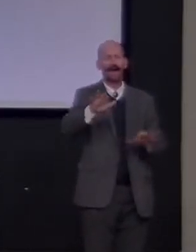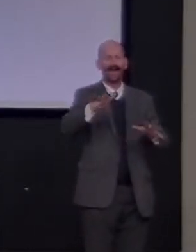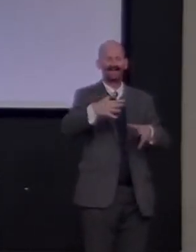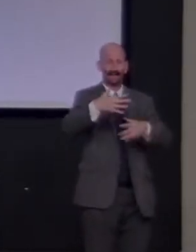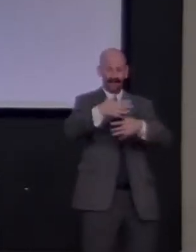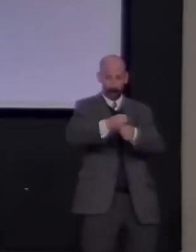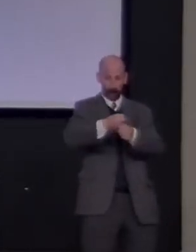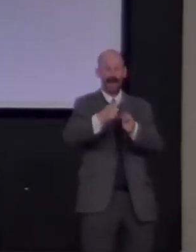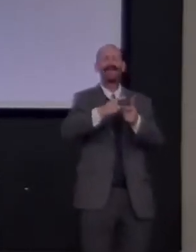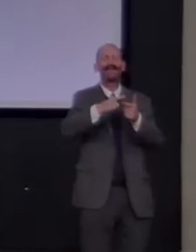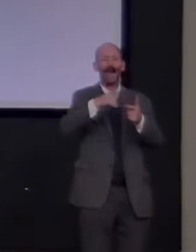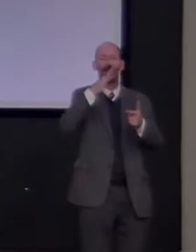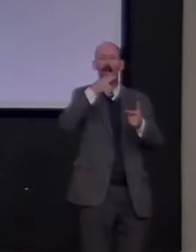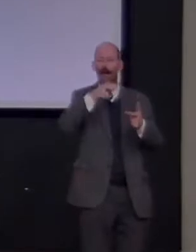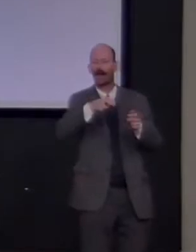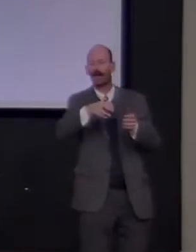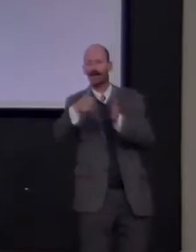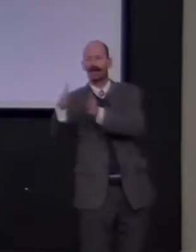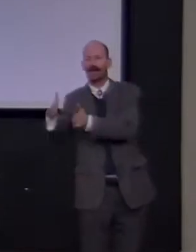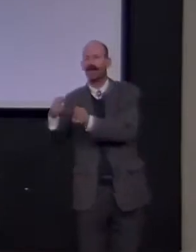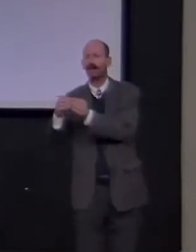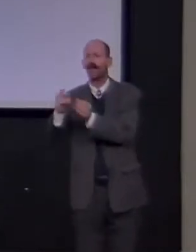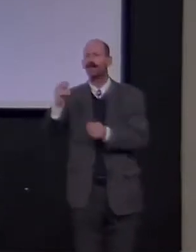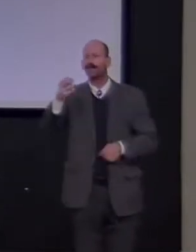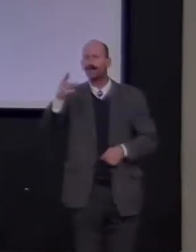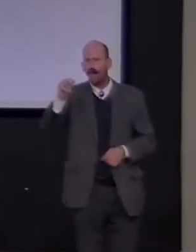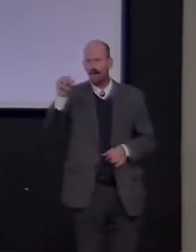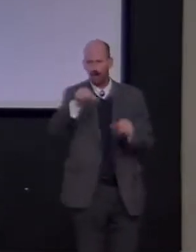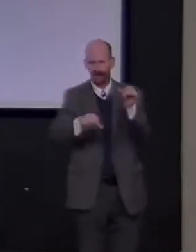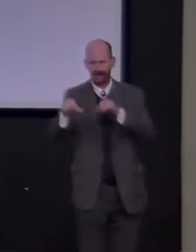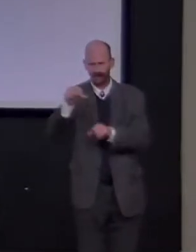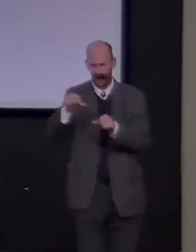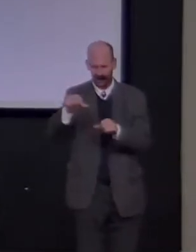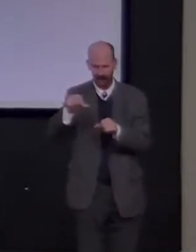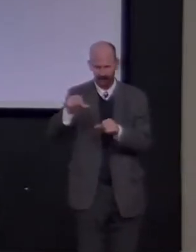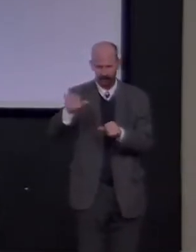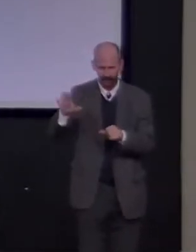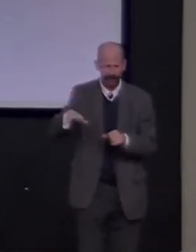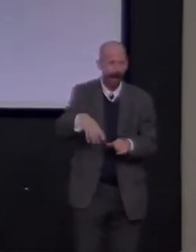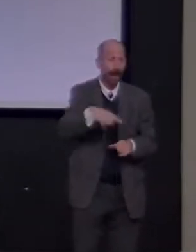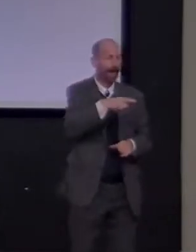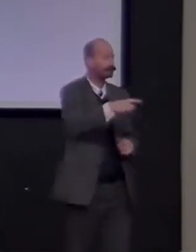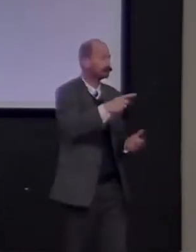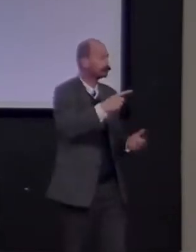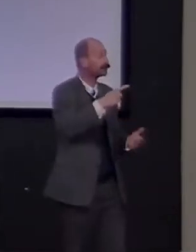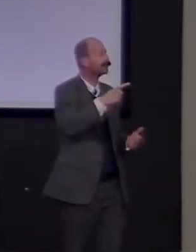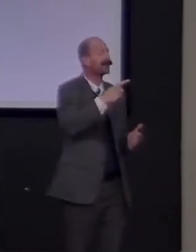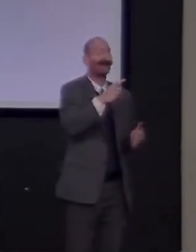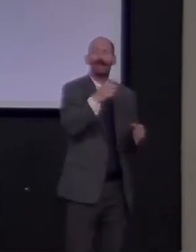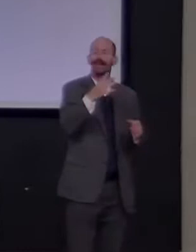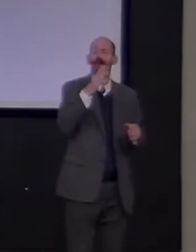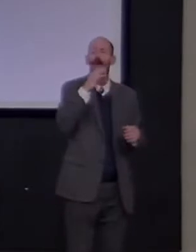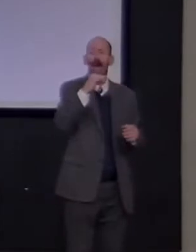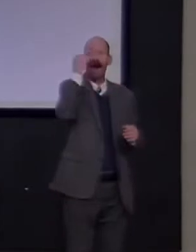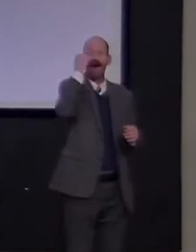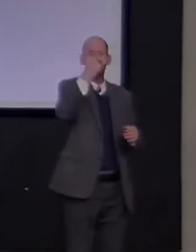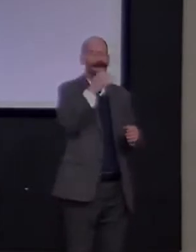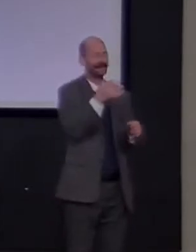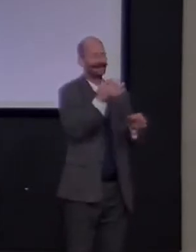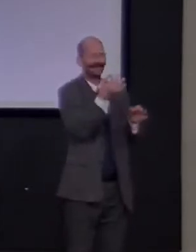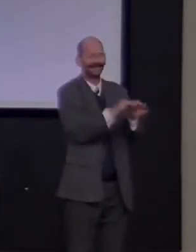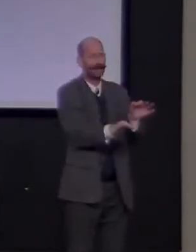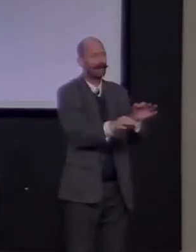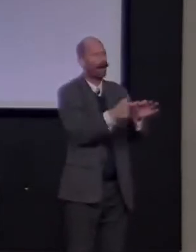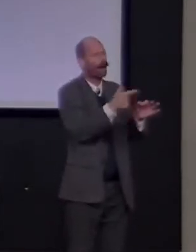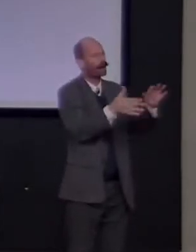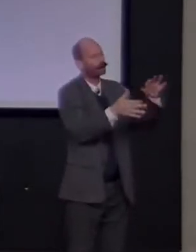more neuroscience-based studies. So contrary to the simple mapping hypothesis or the symbol grounding